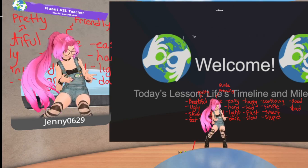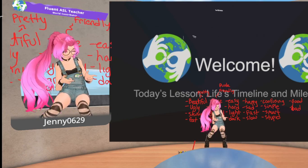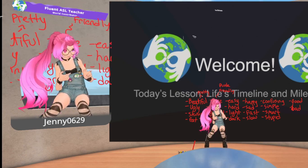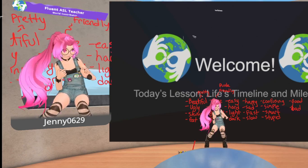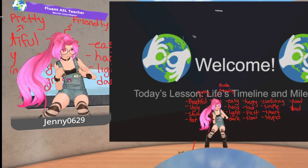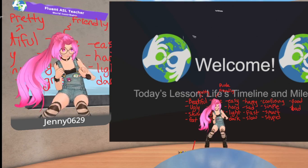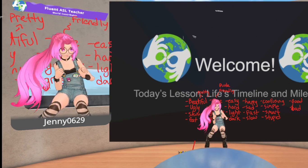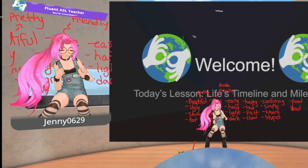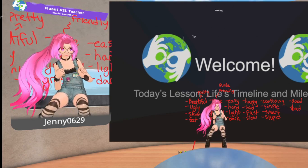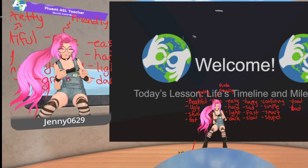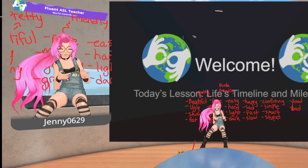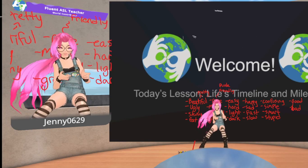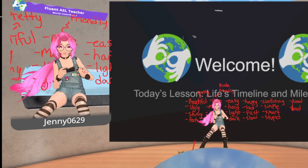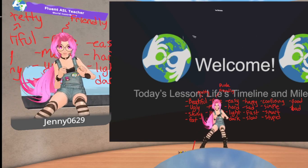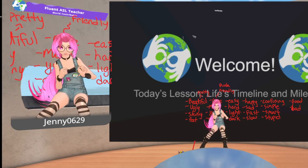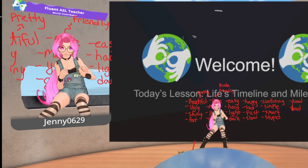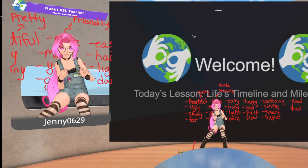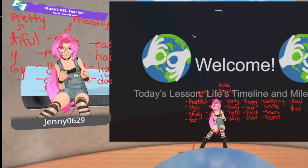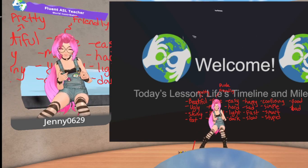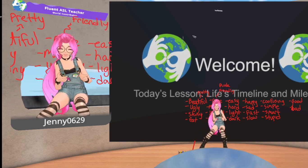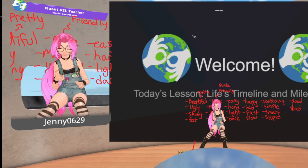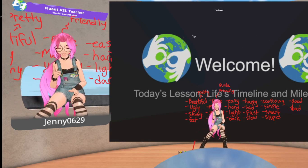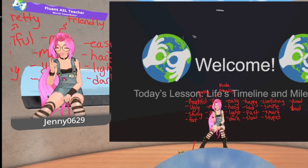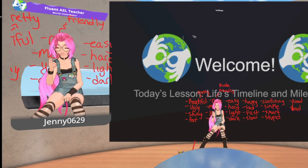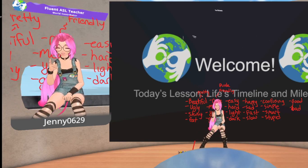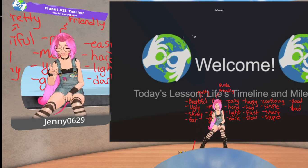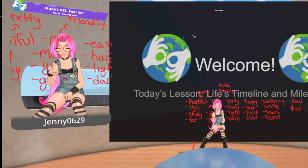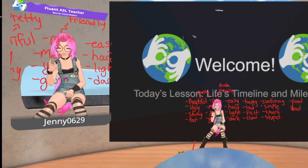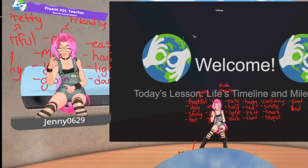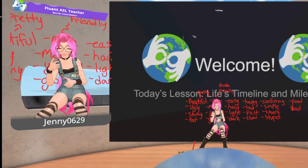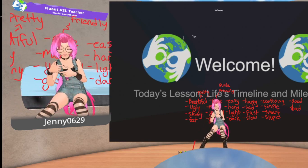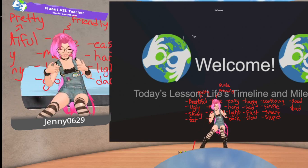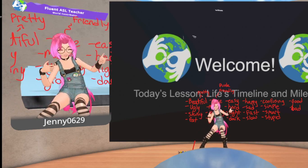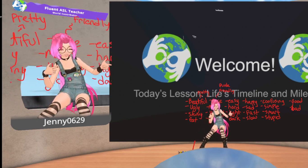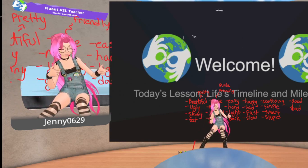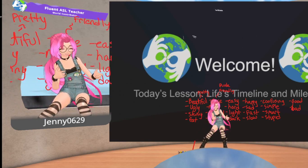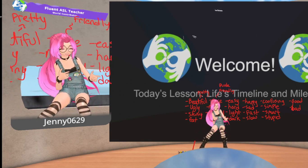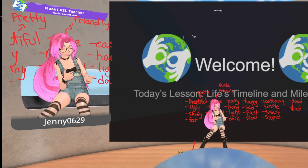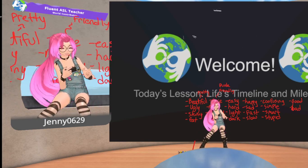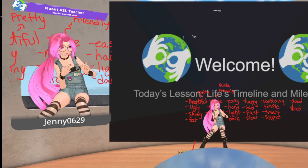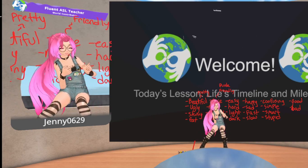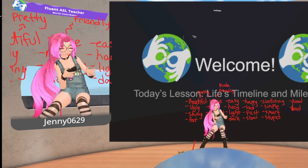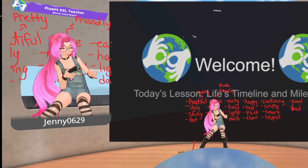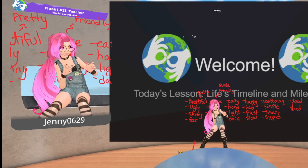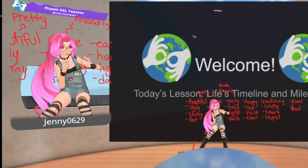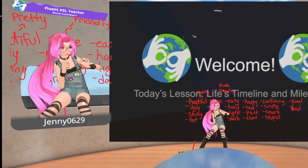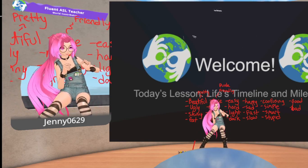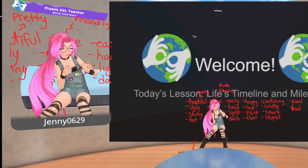it apart. Fast, like you're shooting a gun. Bullets are really fast.